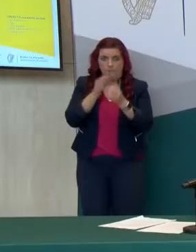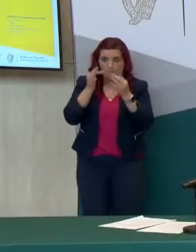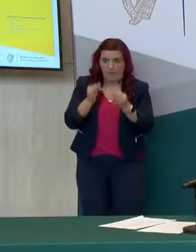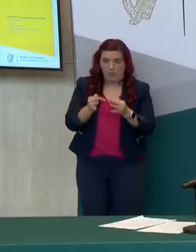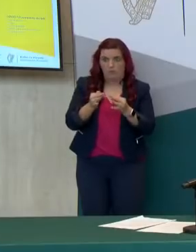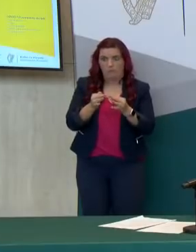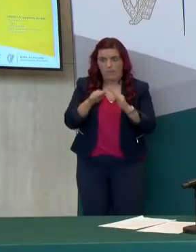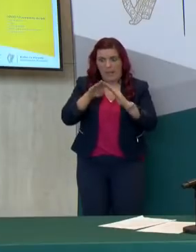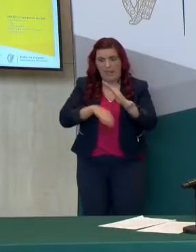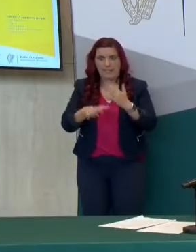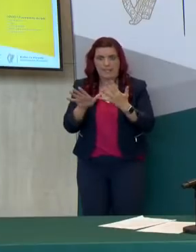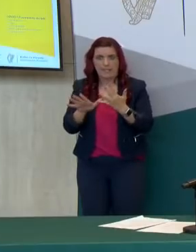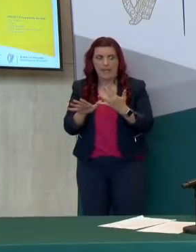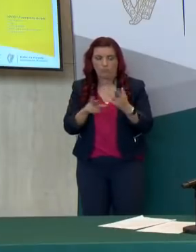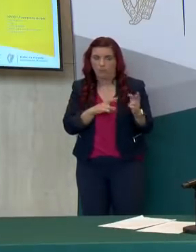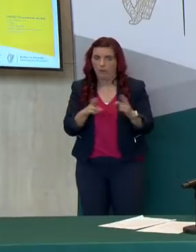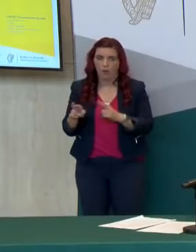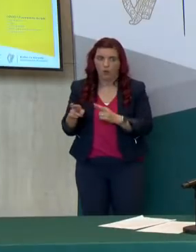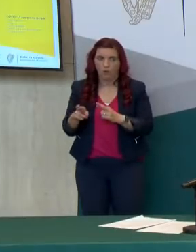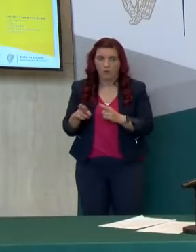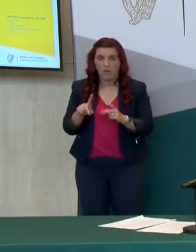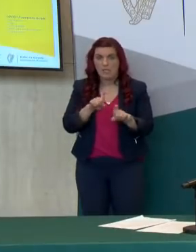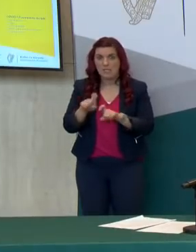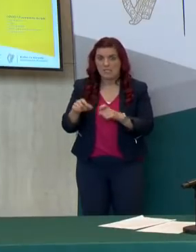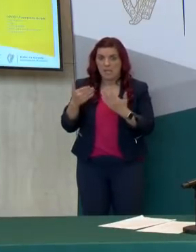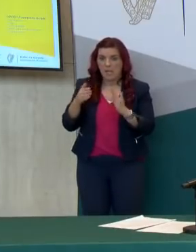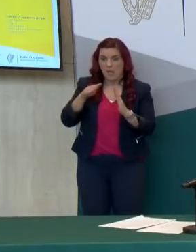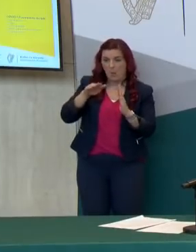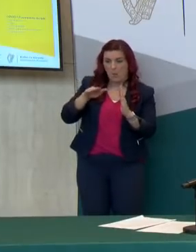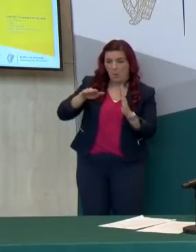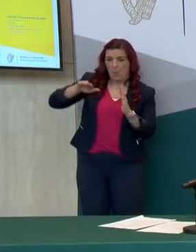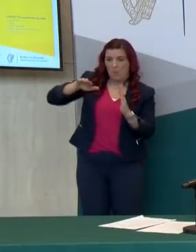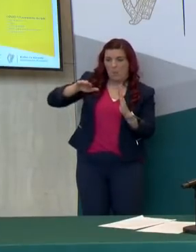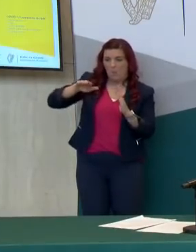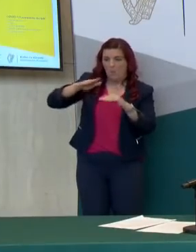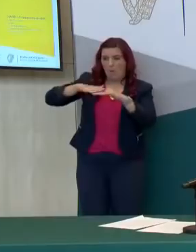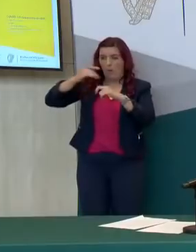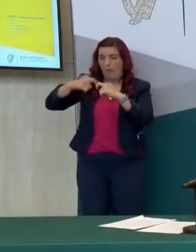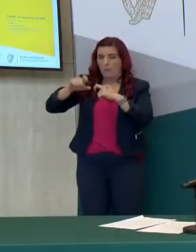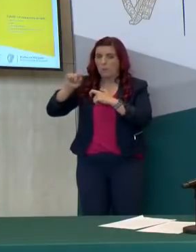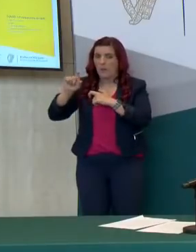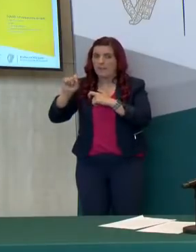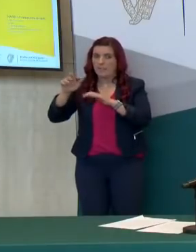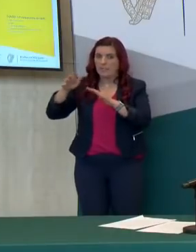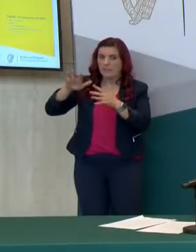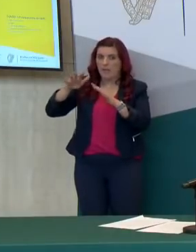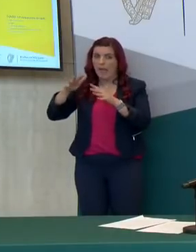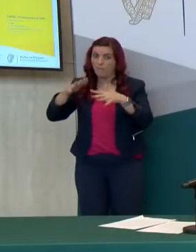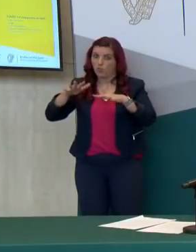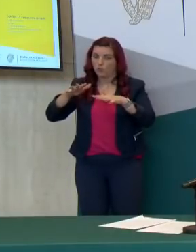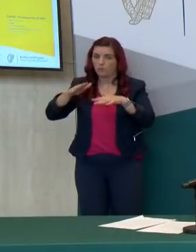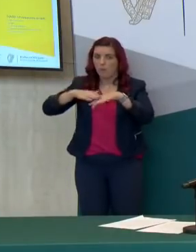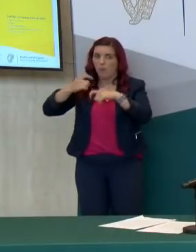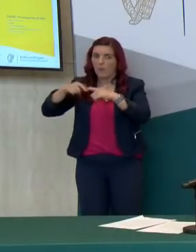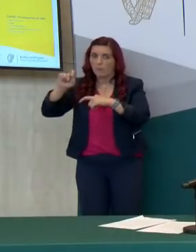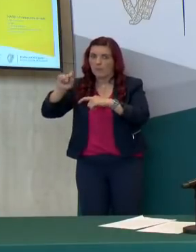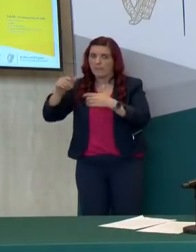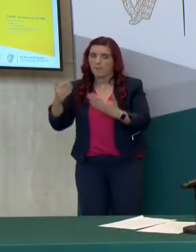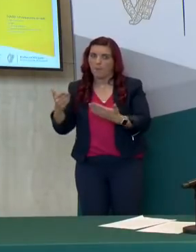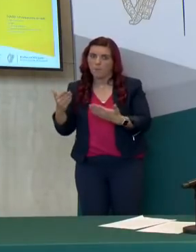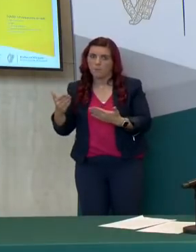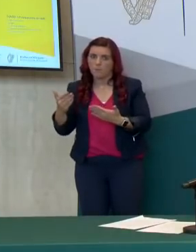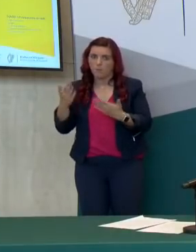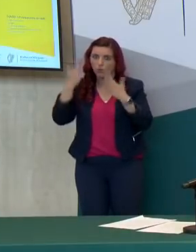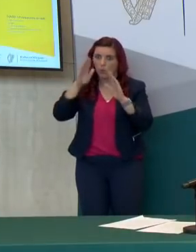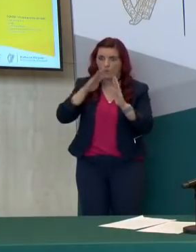now still at an average is slightly above 20. So it shows it increasing, and for